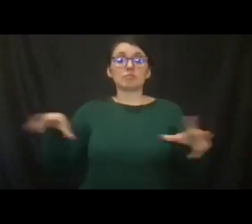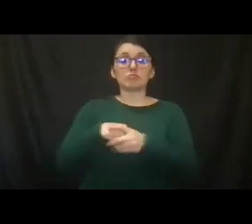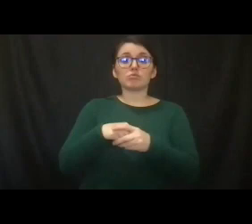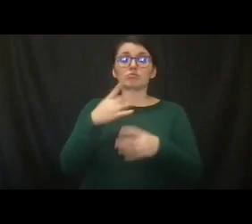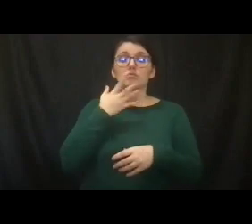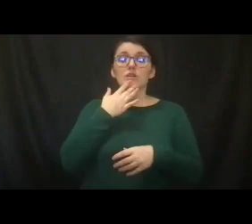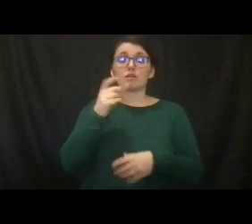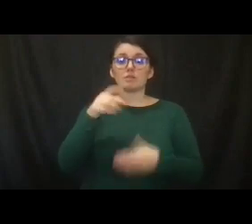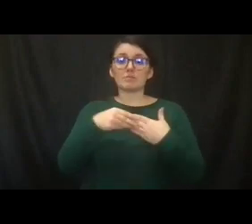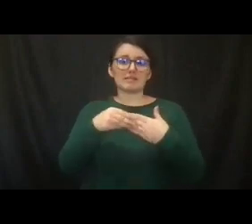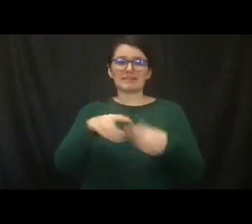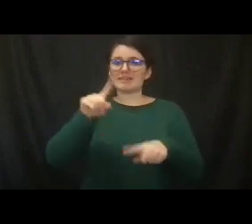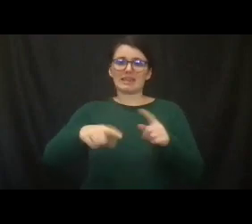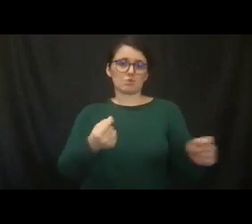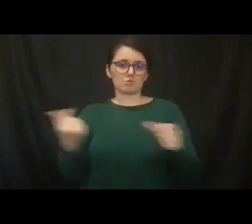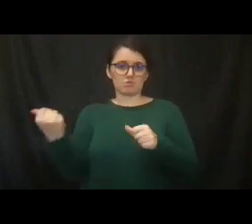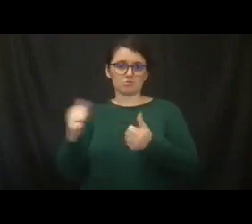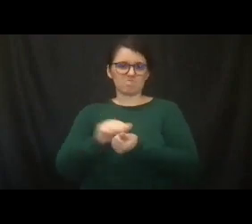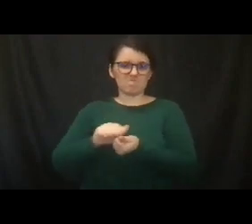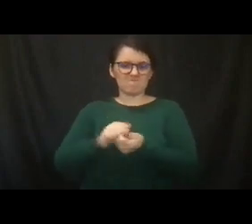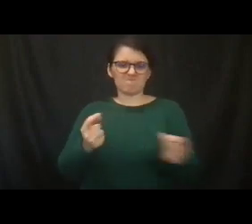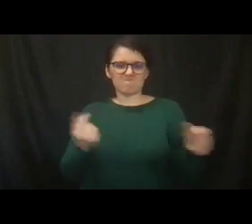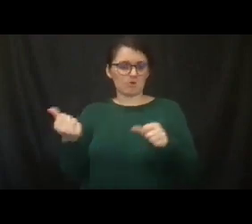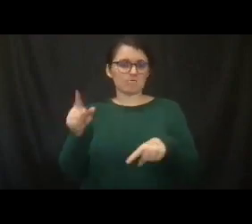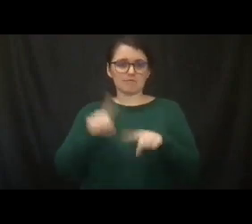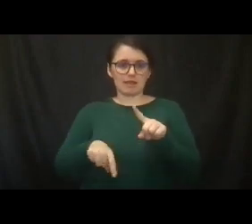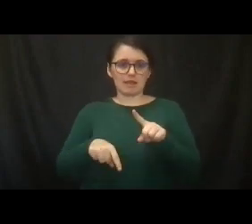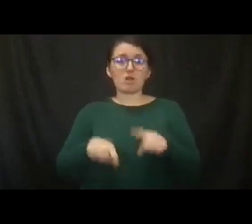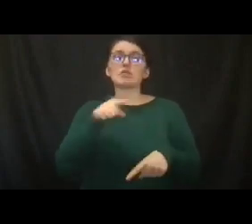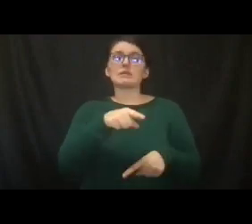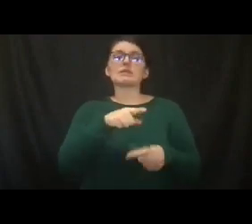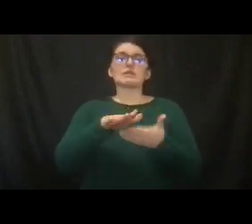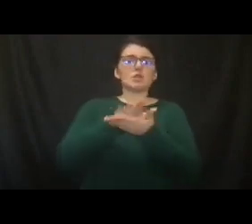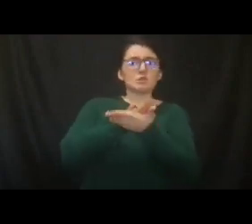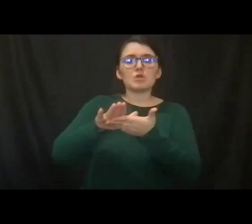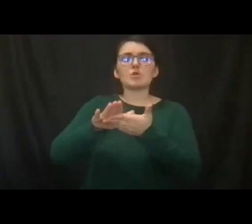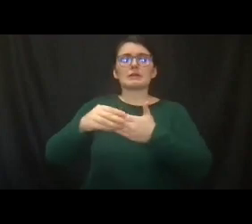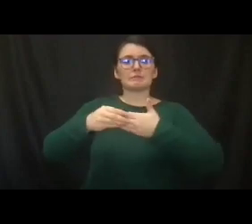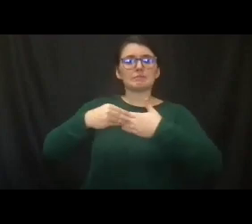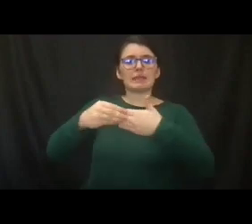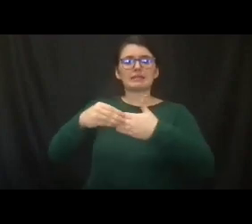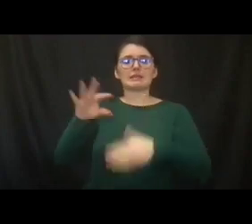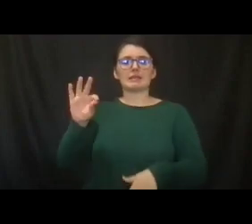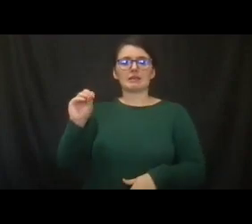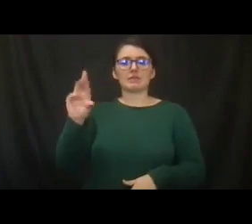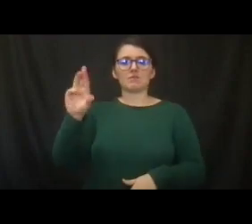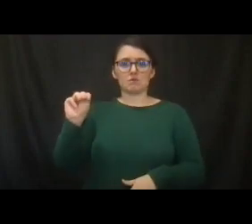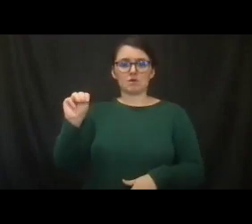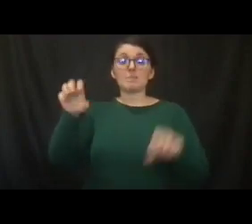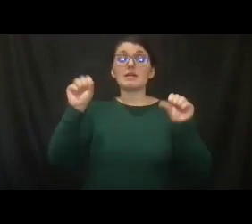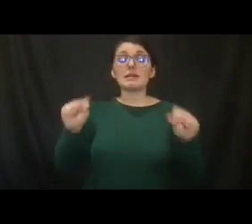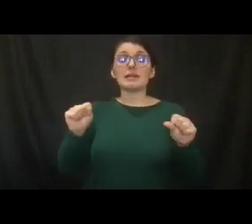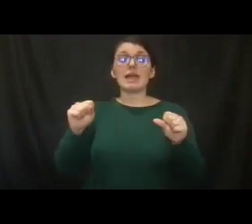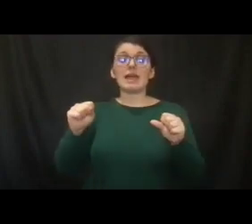can't take it out. So this is the purest form of the plastic. It can be made into so many different